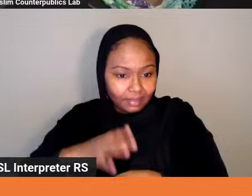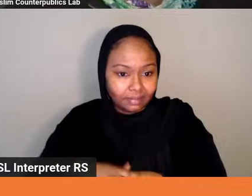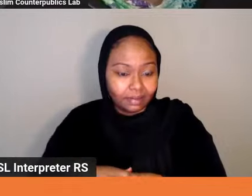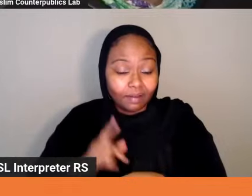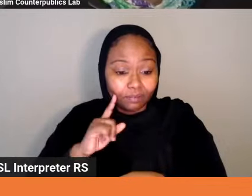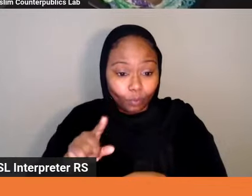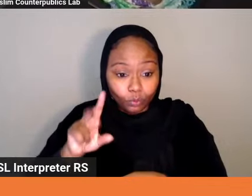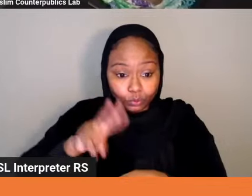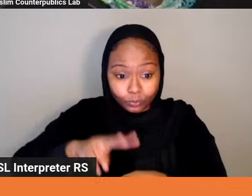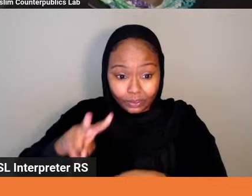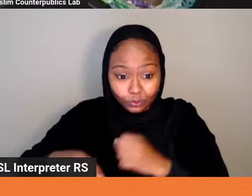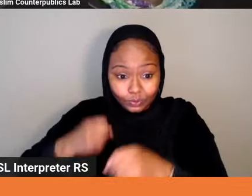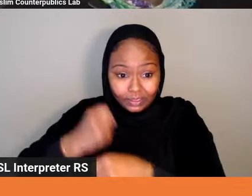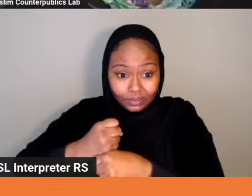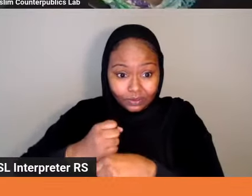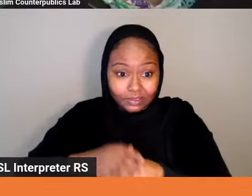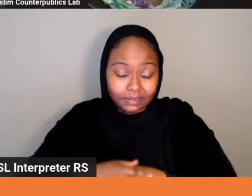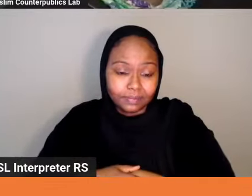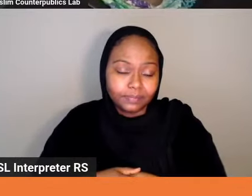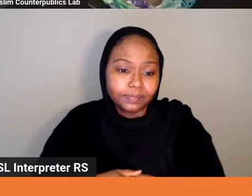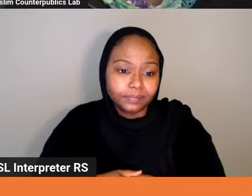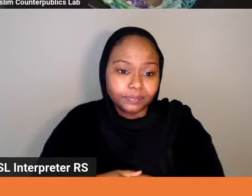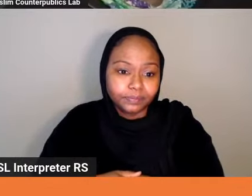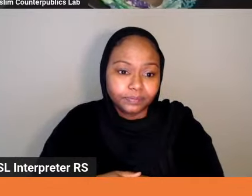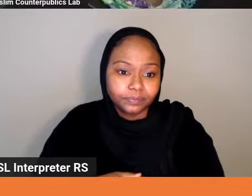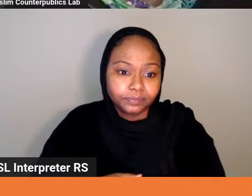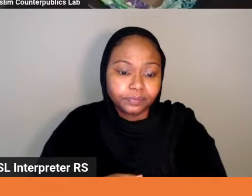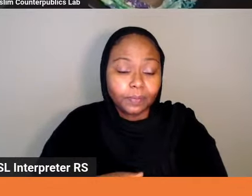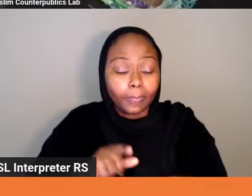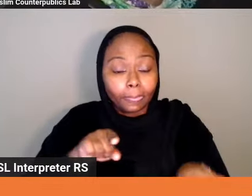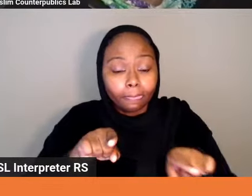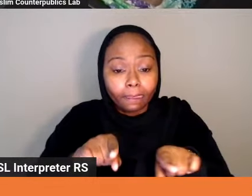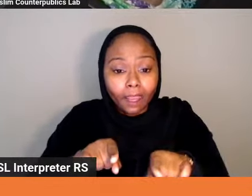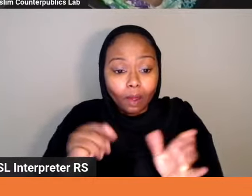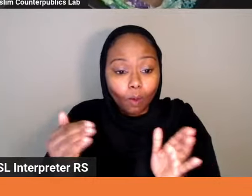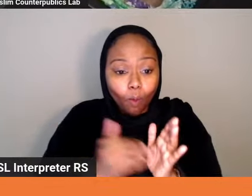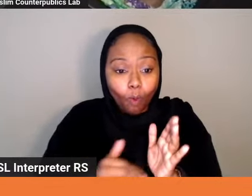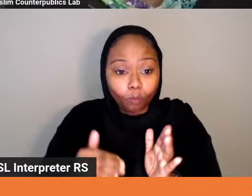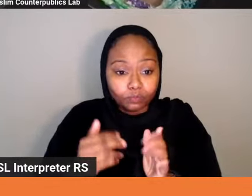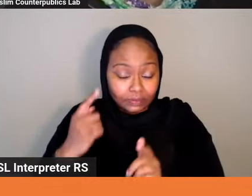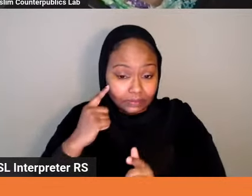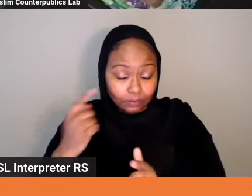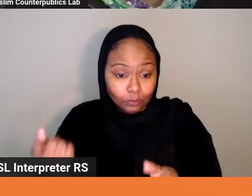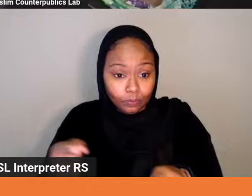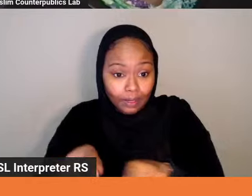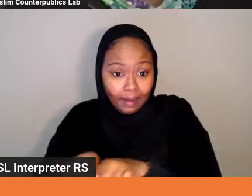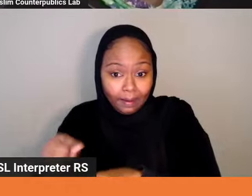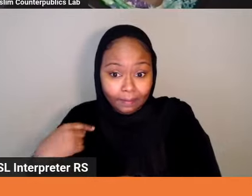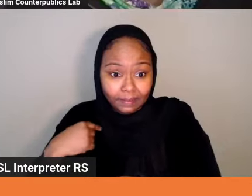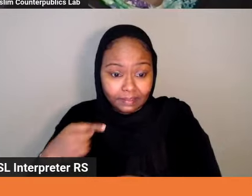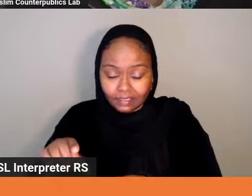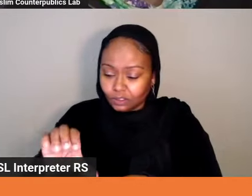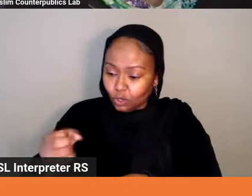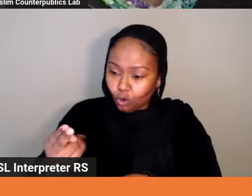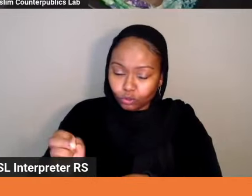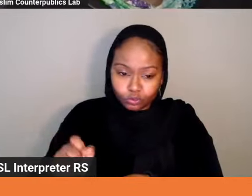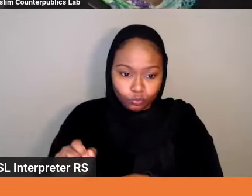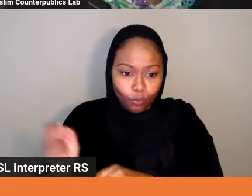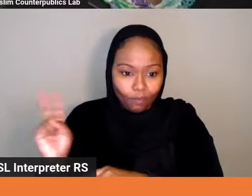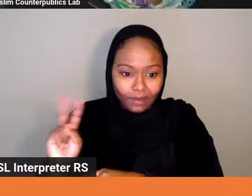years. One so iconic in its horrors that it is often the default comparison to instances of carceral violence in other